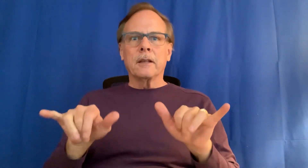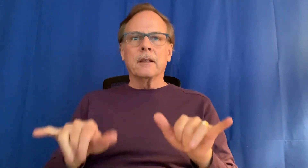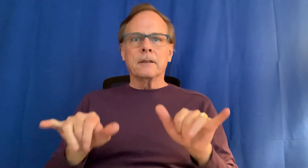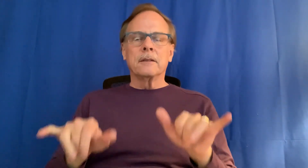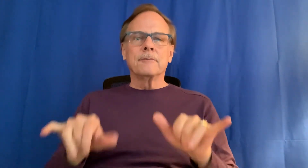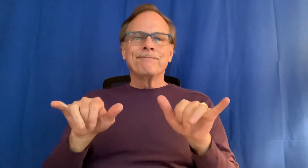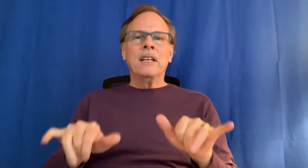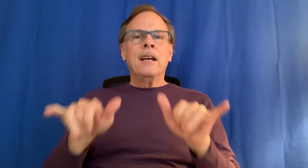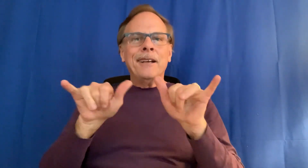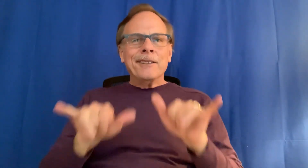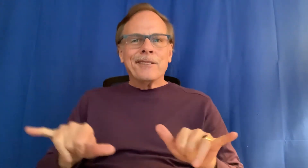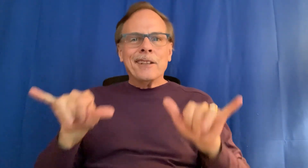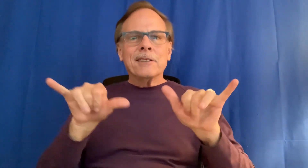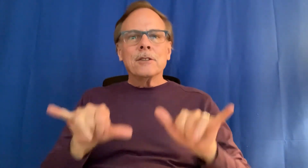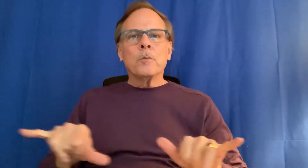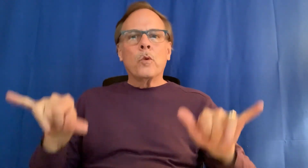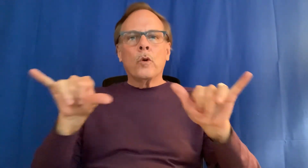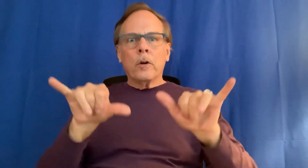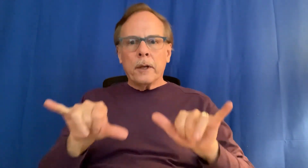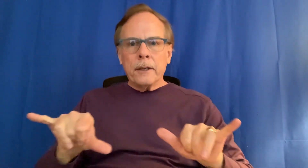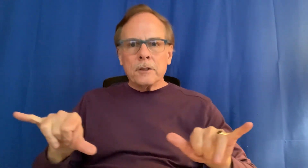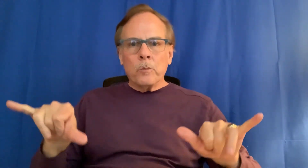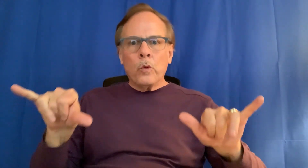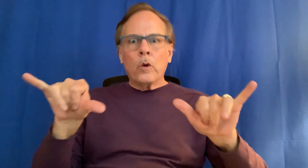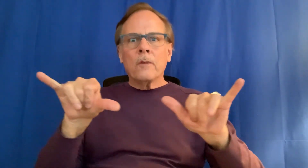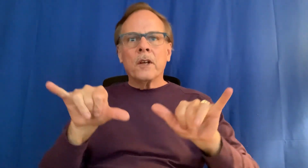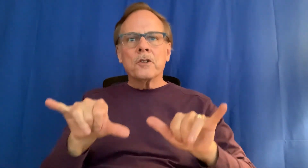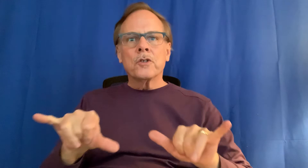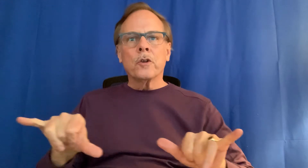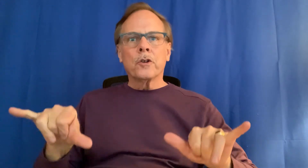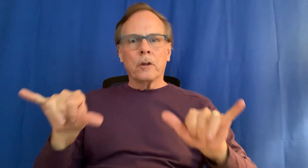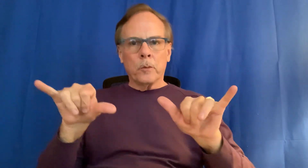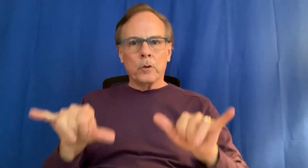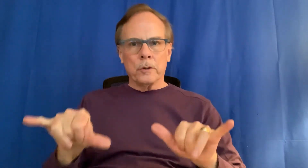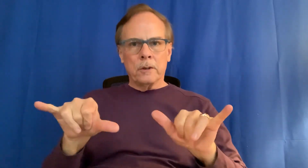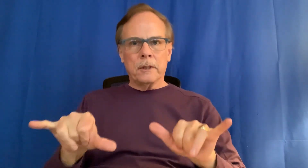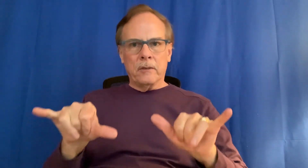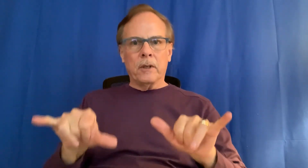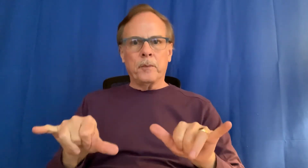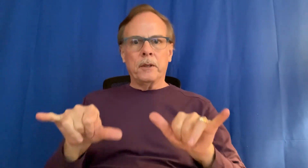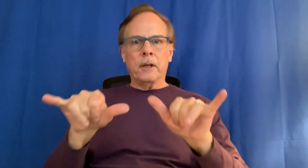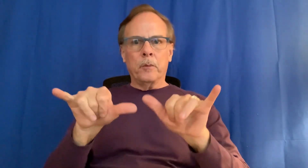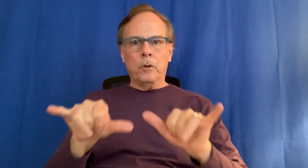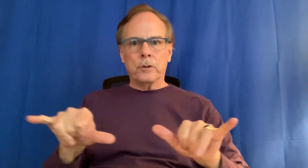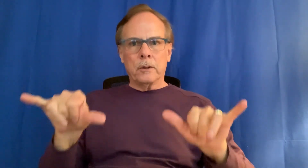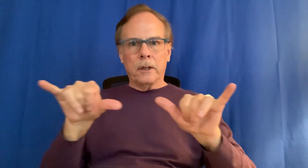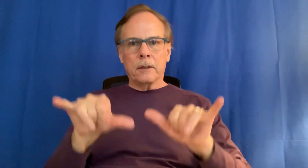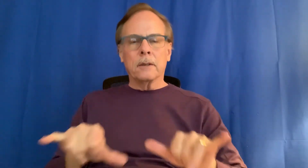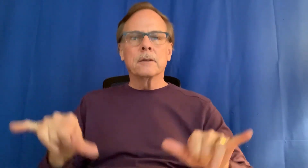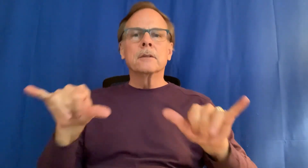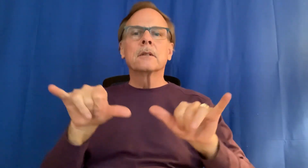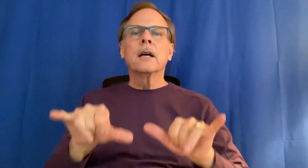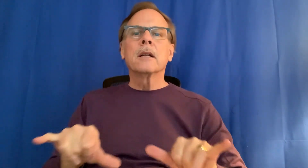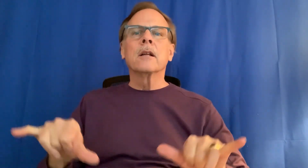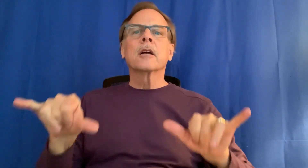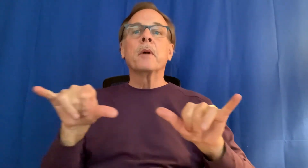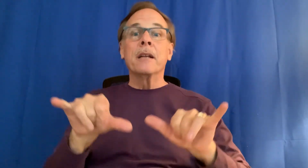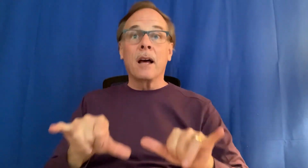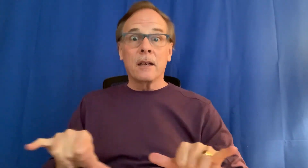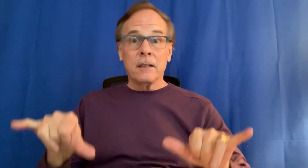this. This is it's more of a circular motion instead of an up and down motion like this. This is kind of like monotonous,